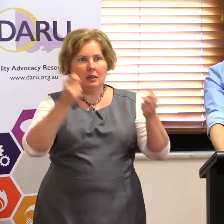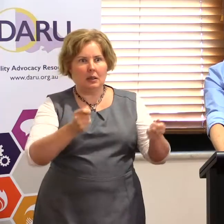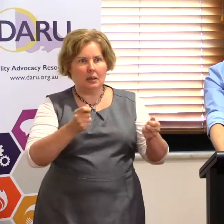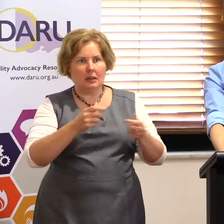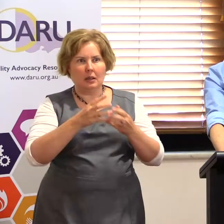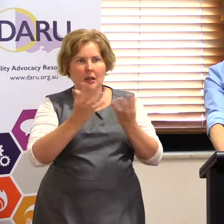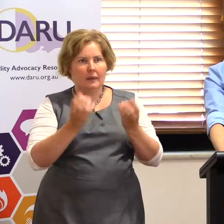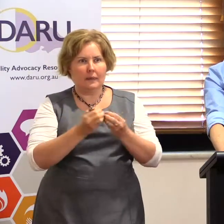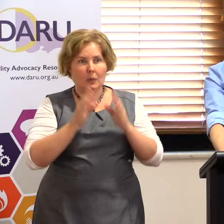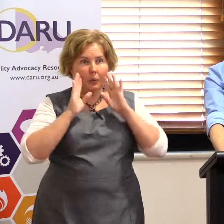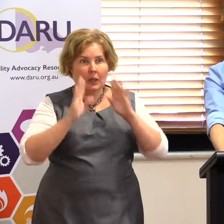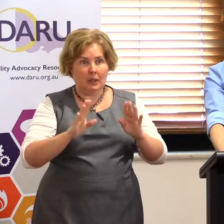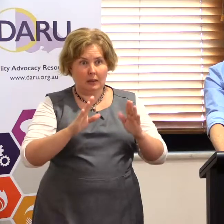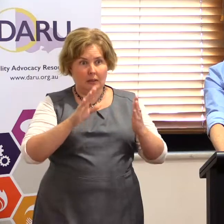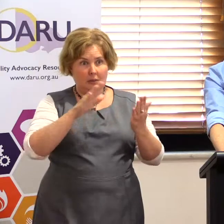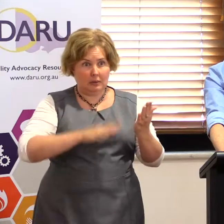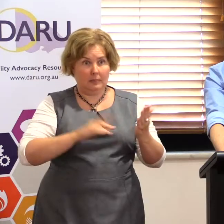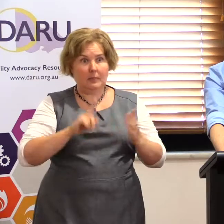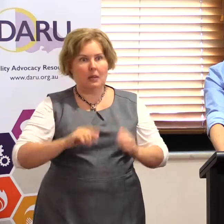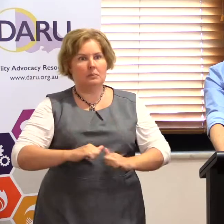happened recently.